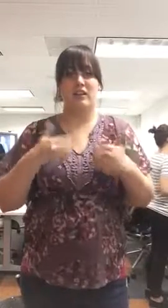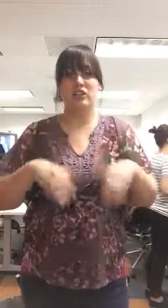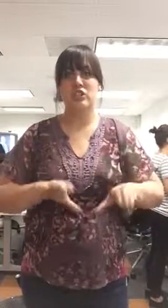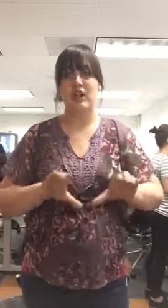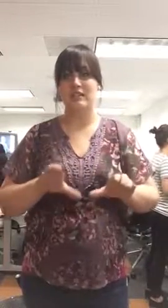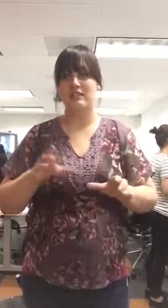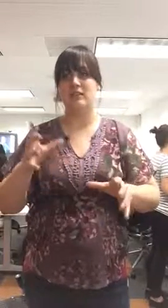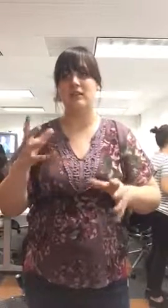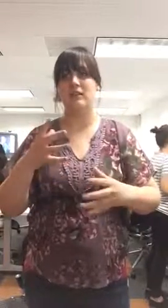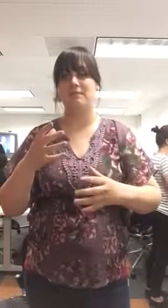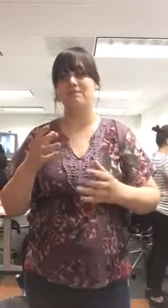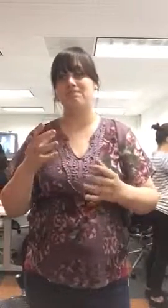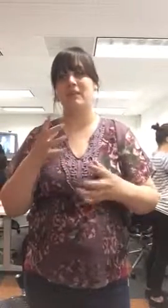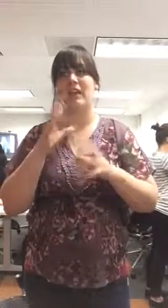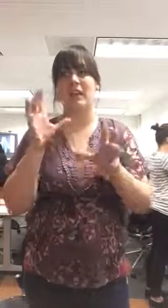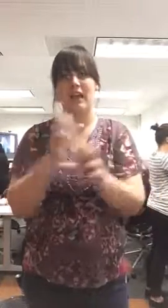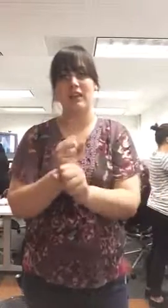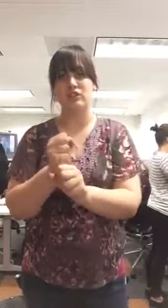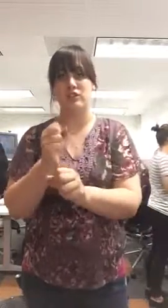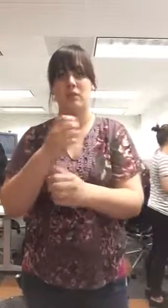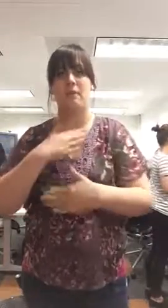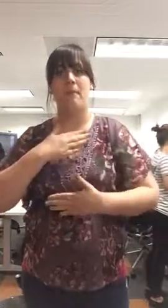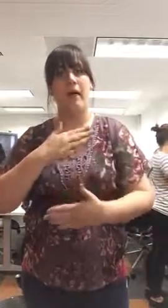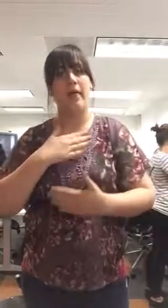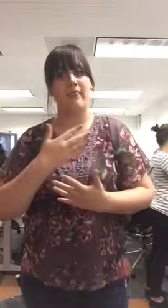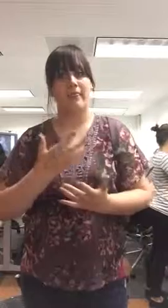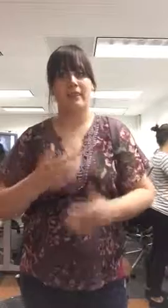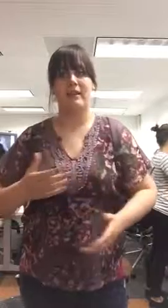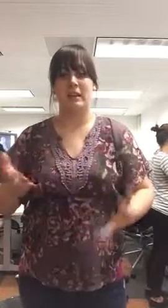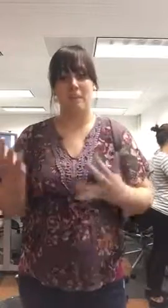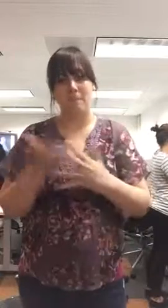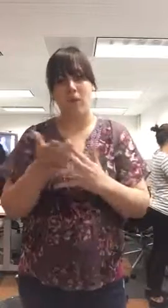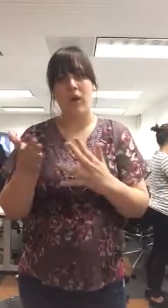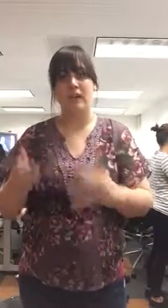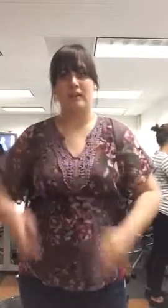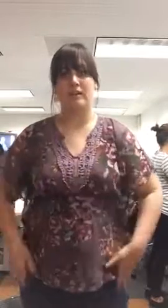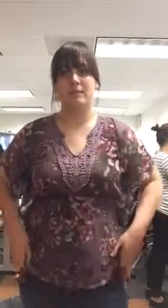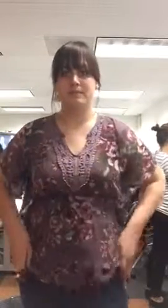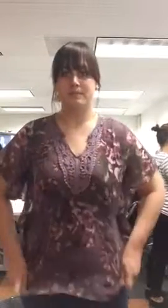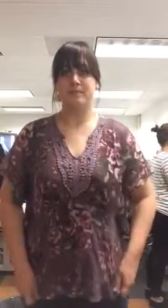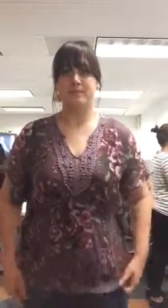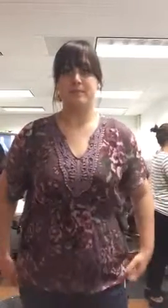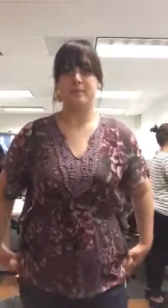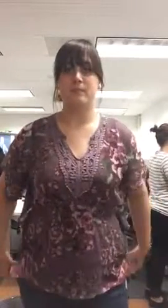in the 50s. One thing that the Russians did, and the United States stood by and let them,